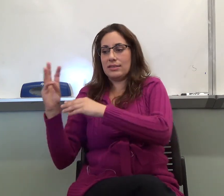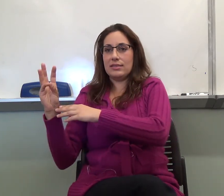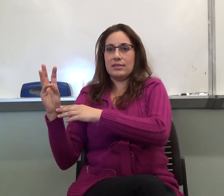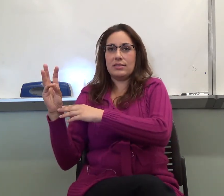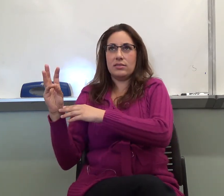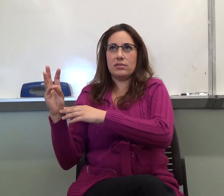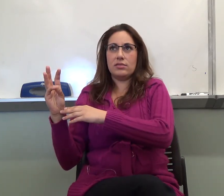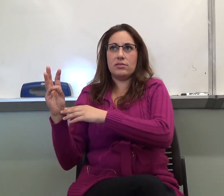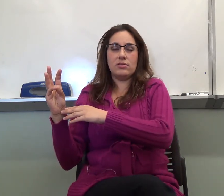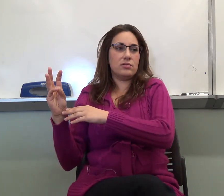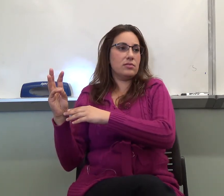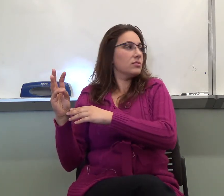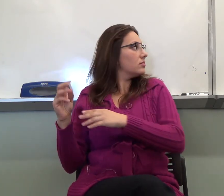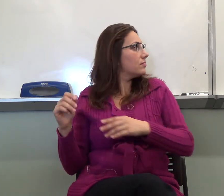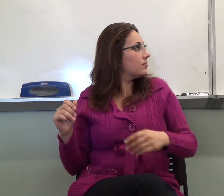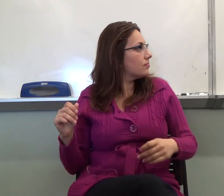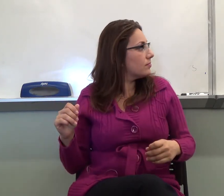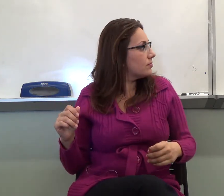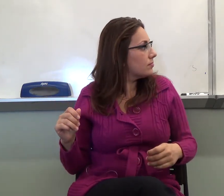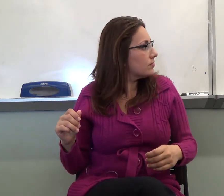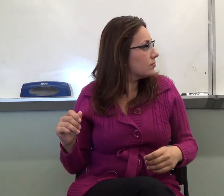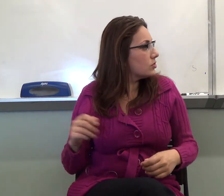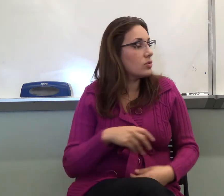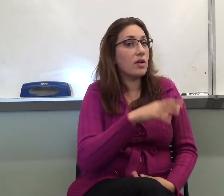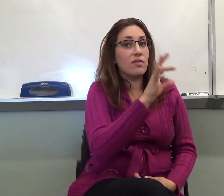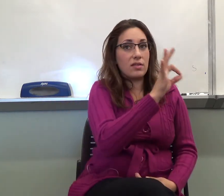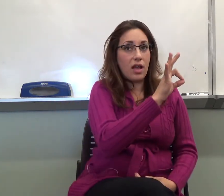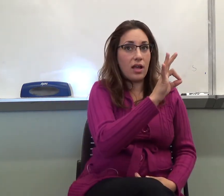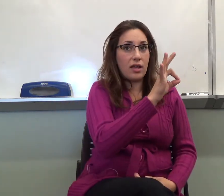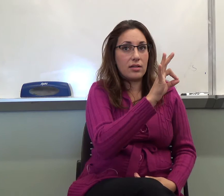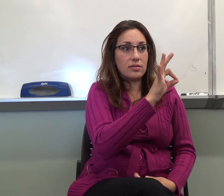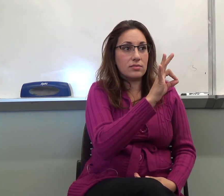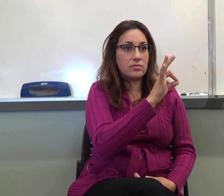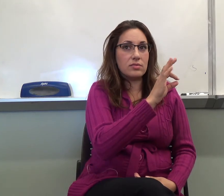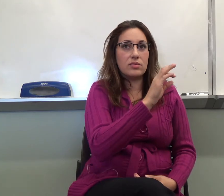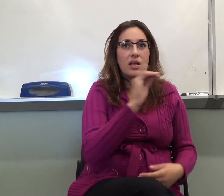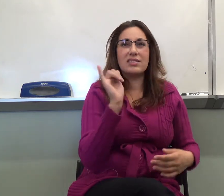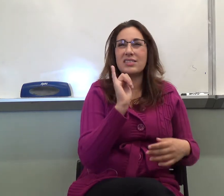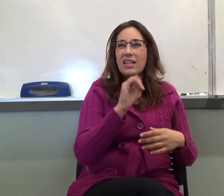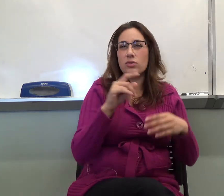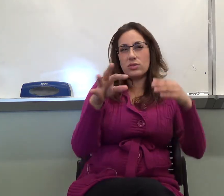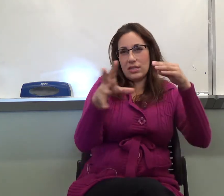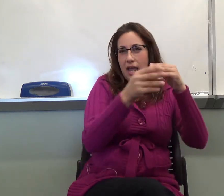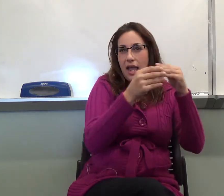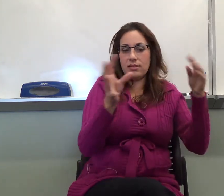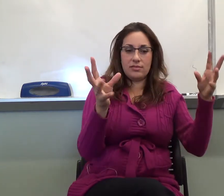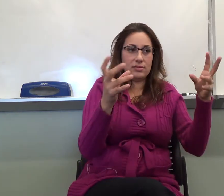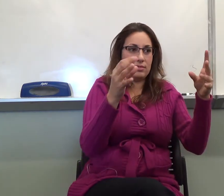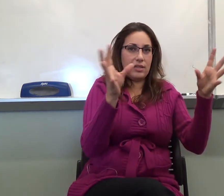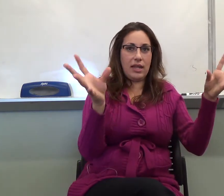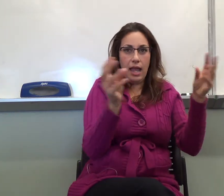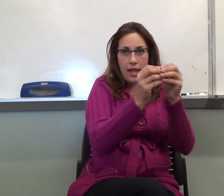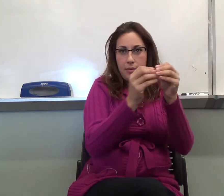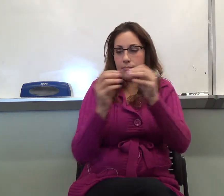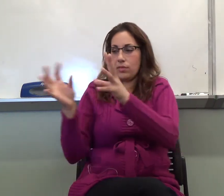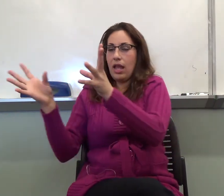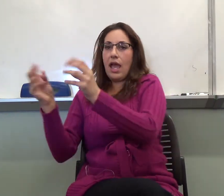got 1y plus 3y, that's like having 1 box of widgets and 3 boxes of widgets. You don't know what a widget is, but you got